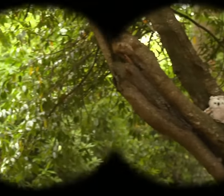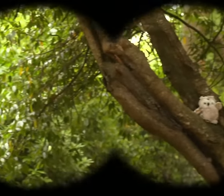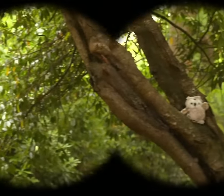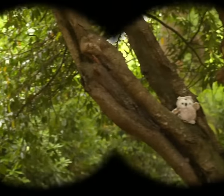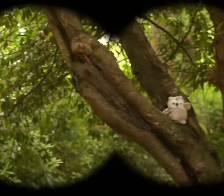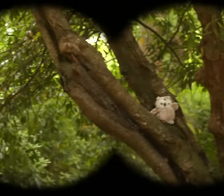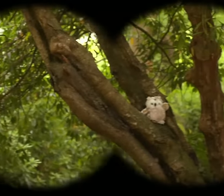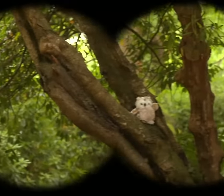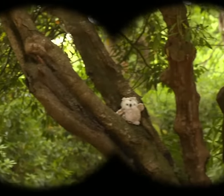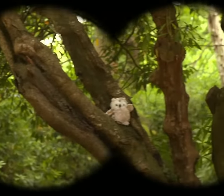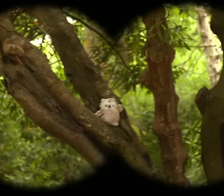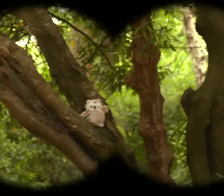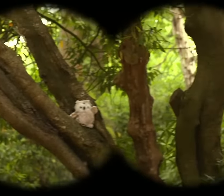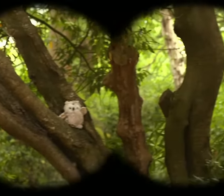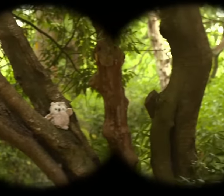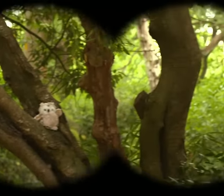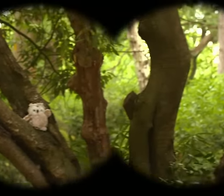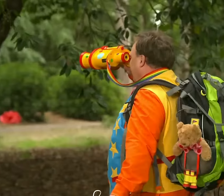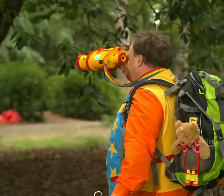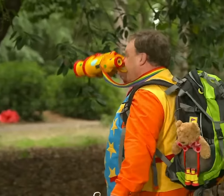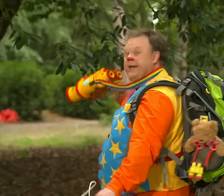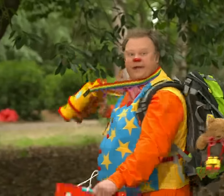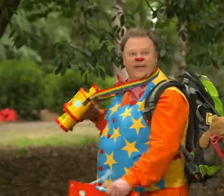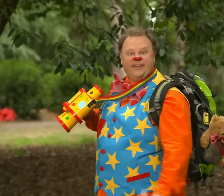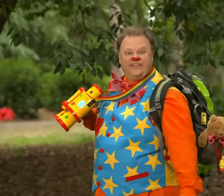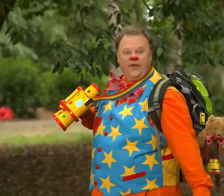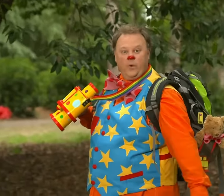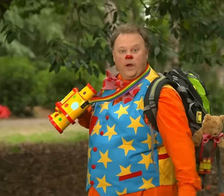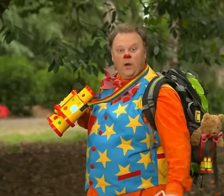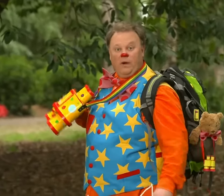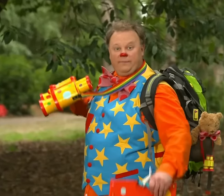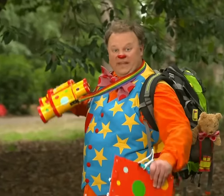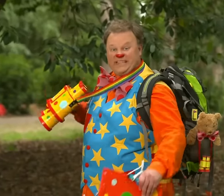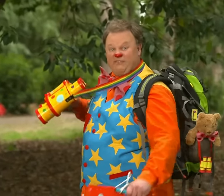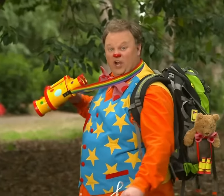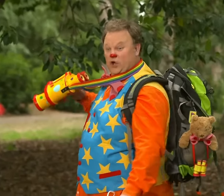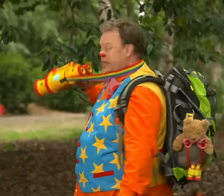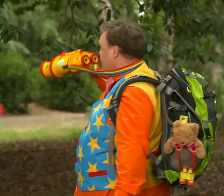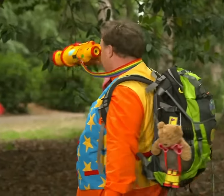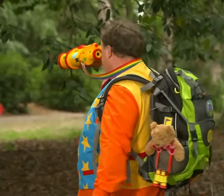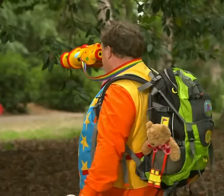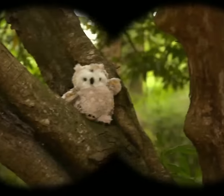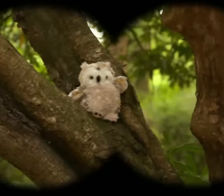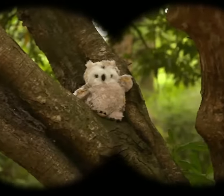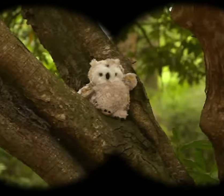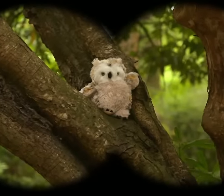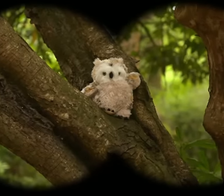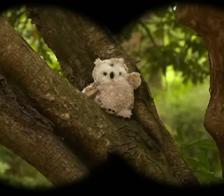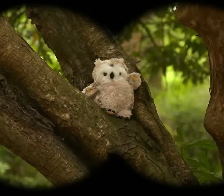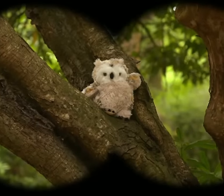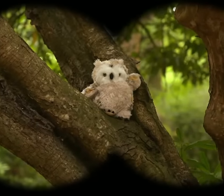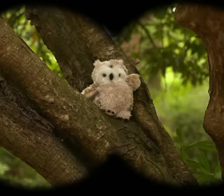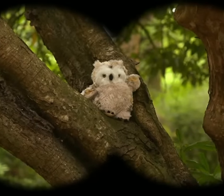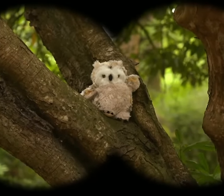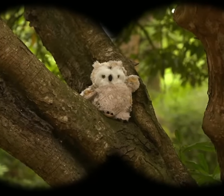I think I saw something, Mr. Tumble. Did you? What? Let's have a look. I think you're right. It's